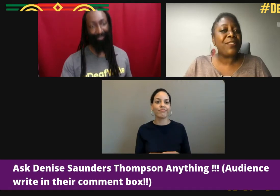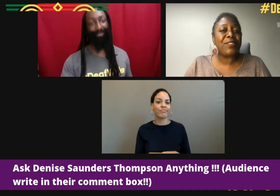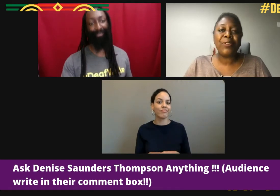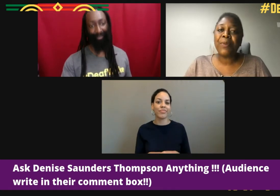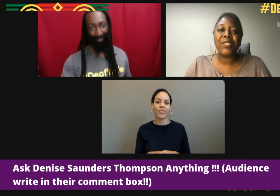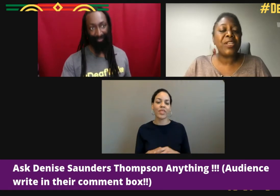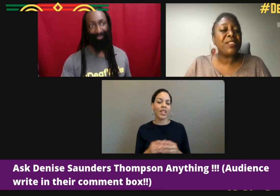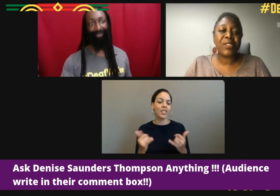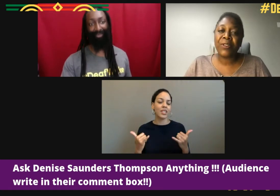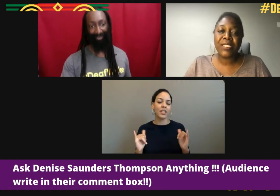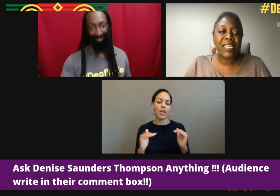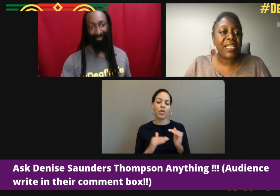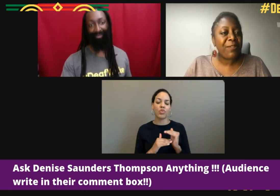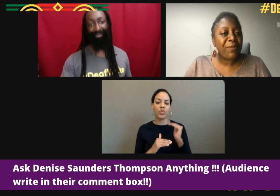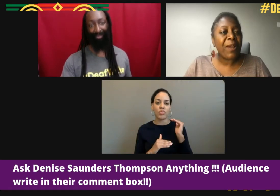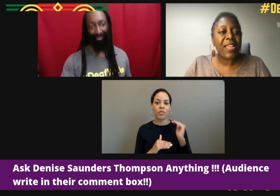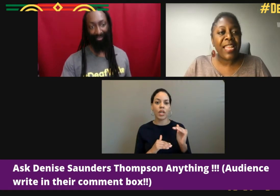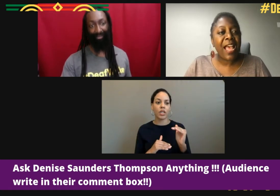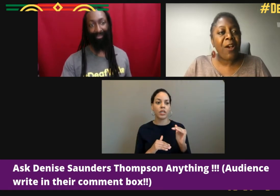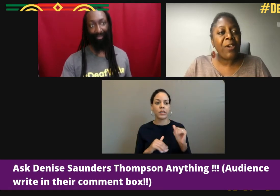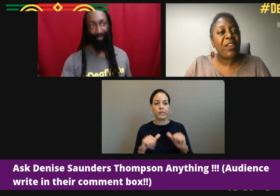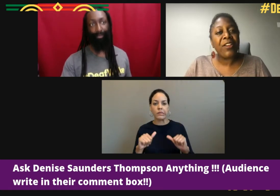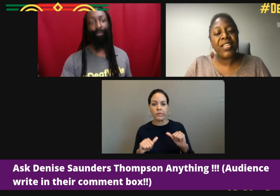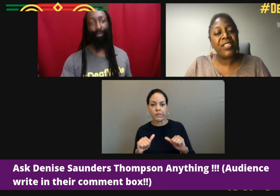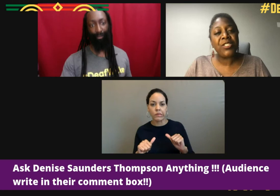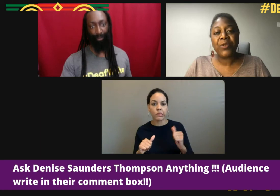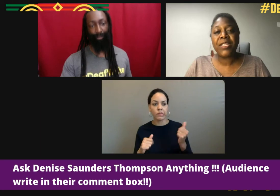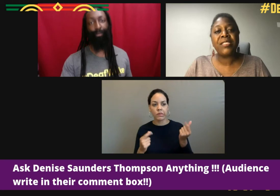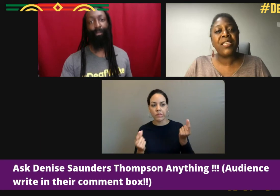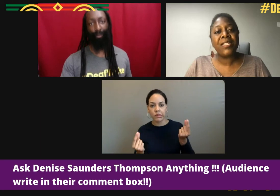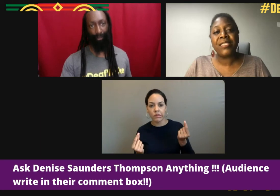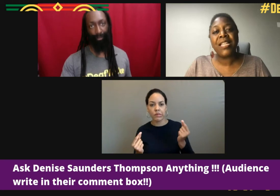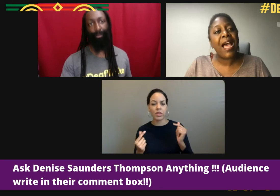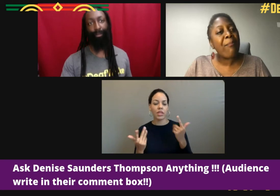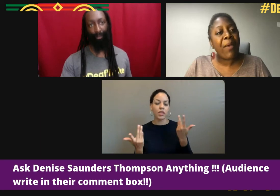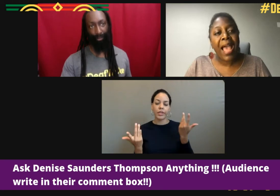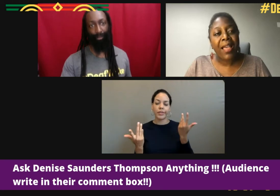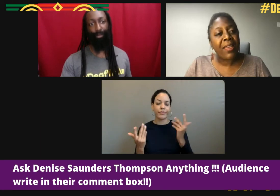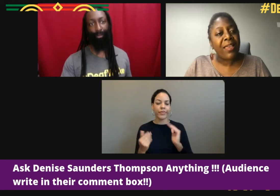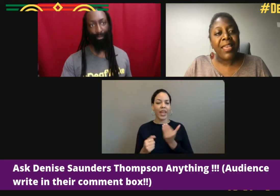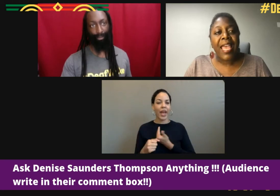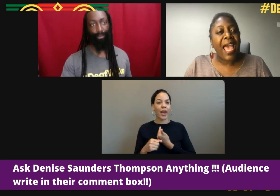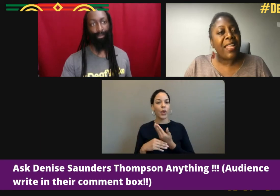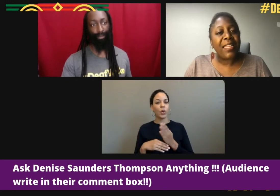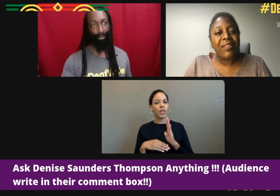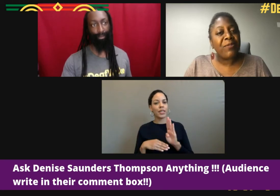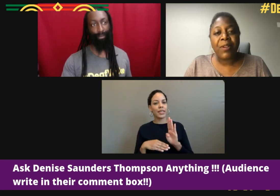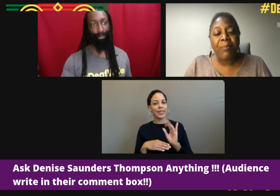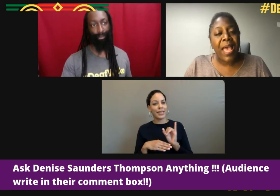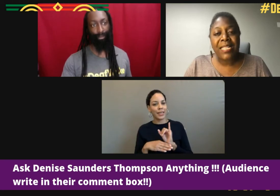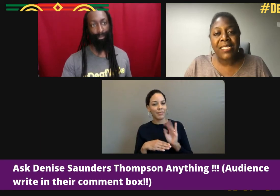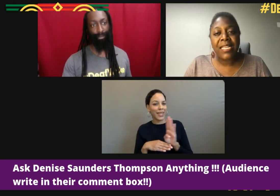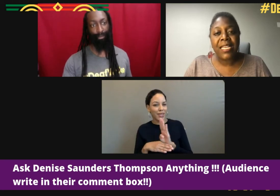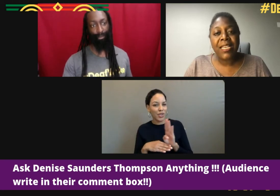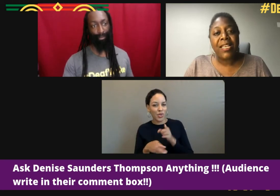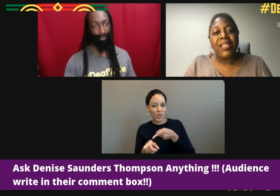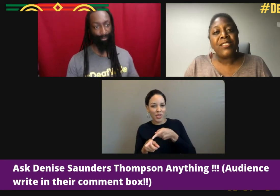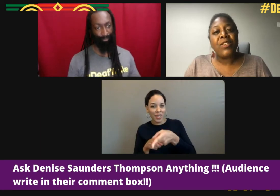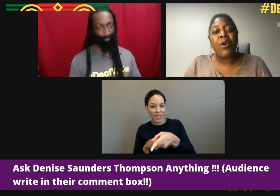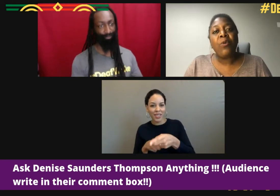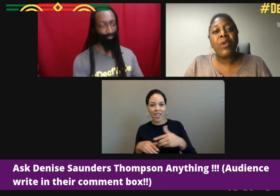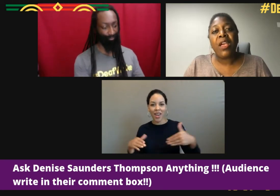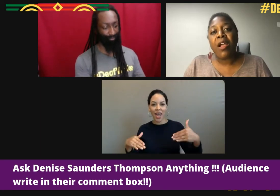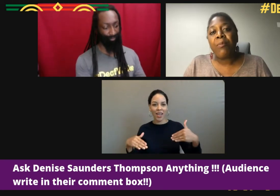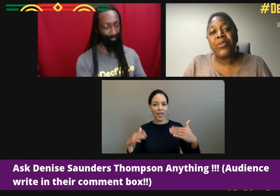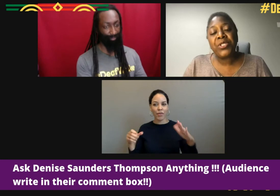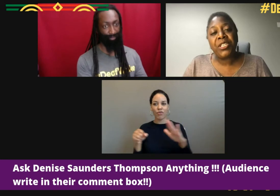There's still too much uncertainty right now, and our industry is not back at capacity.